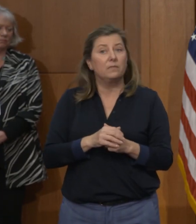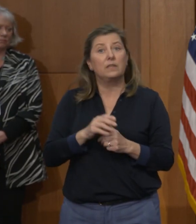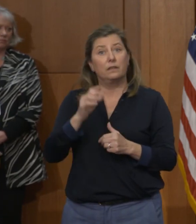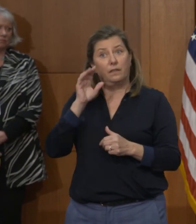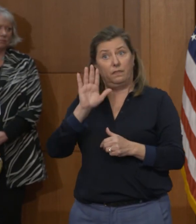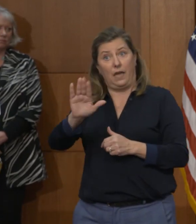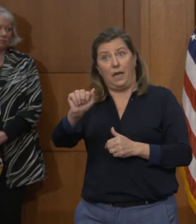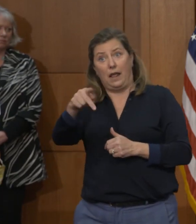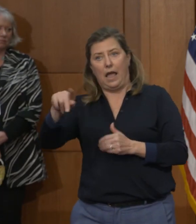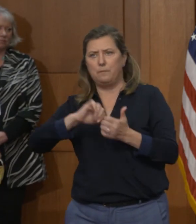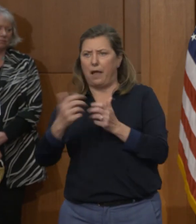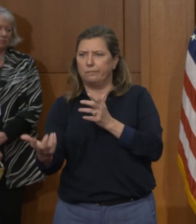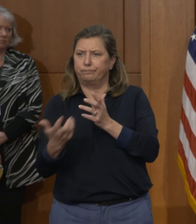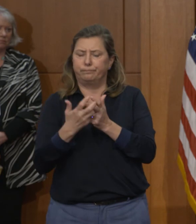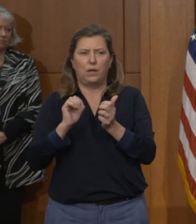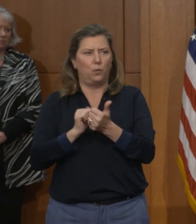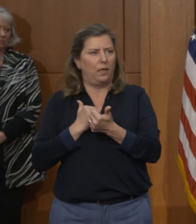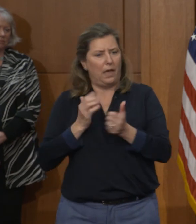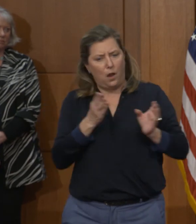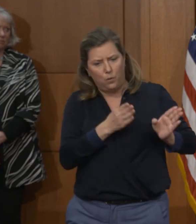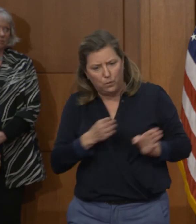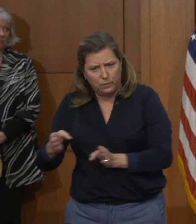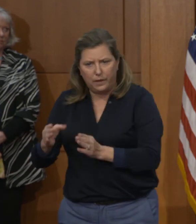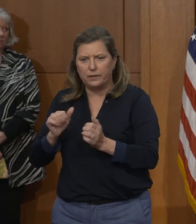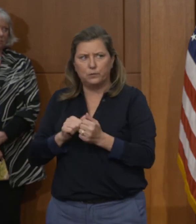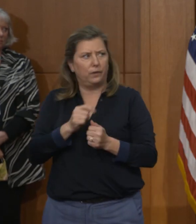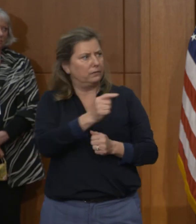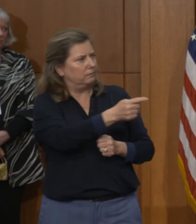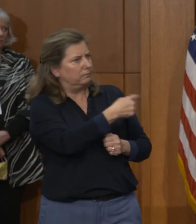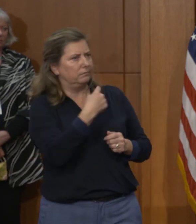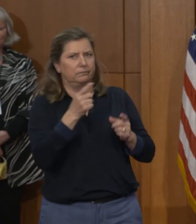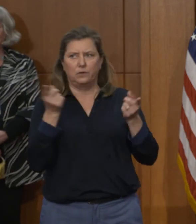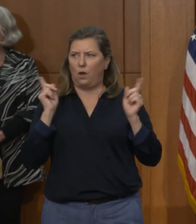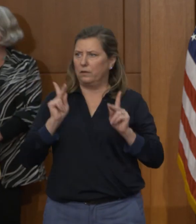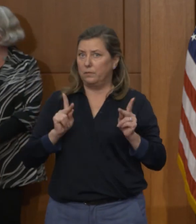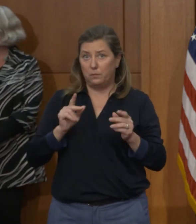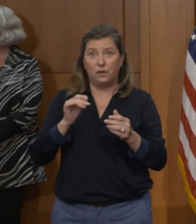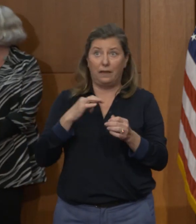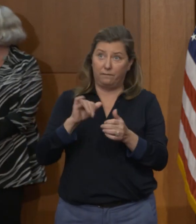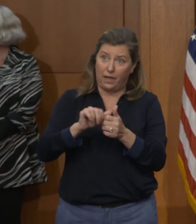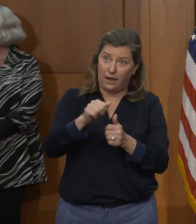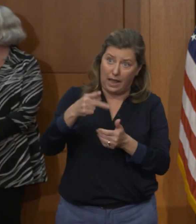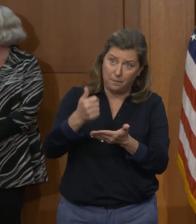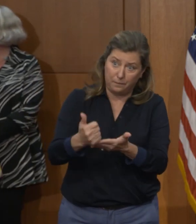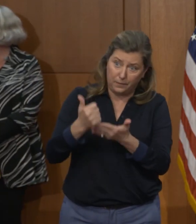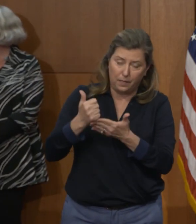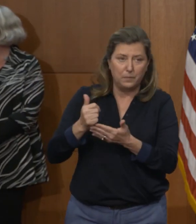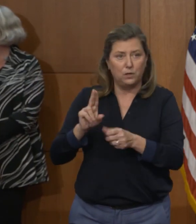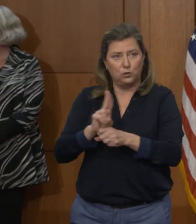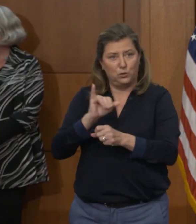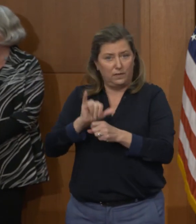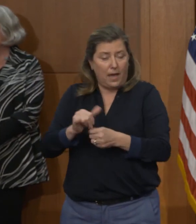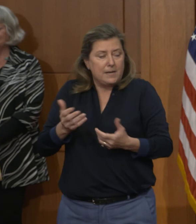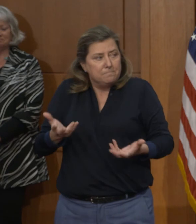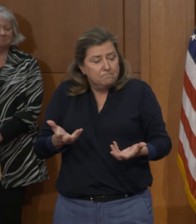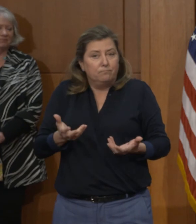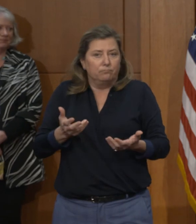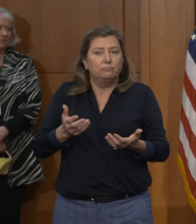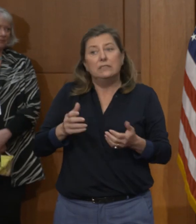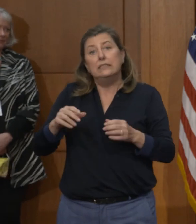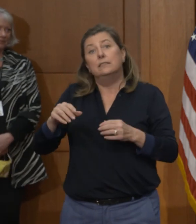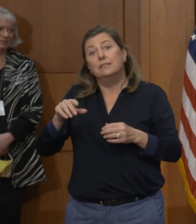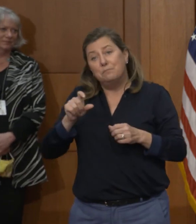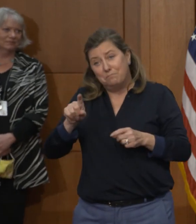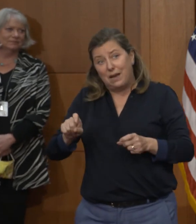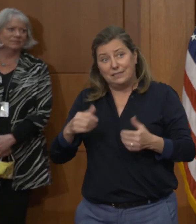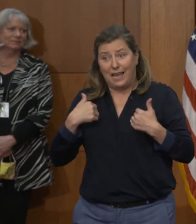application may be able to fit into the plans that Dr. Oliver, Dr. Filano, Dr. Peak can use as they expand that capability. That is human, but also